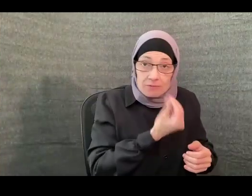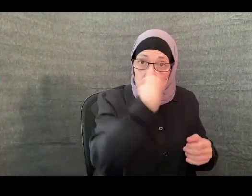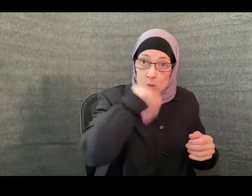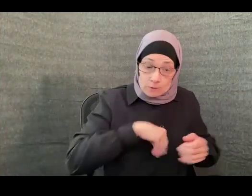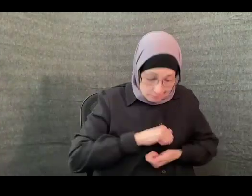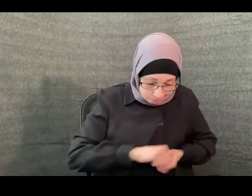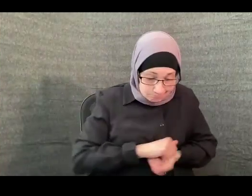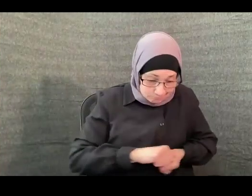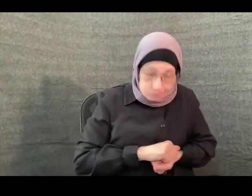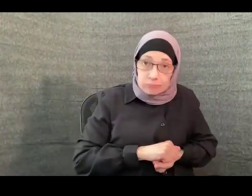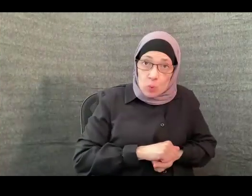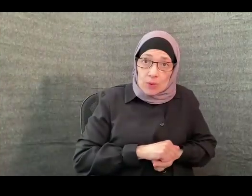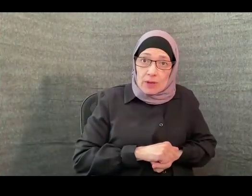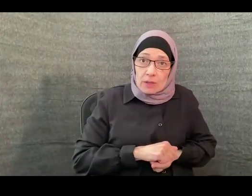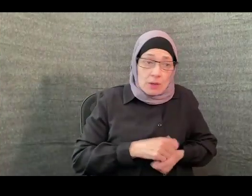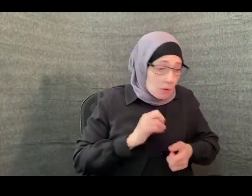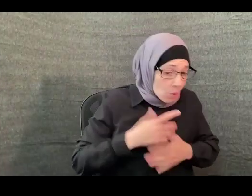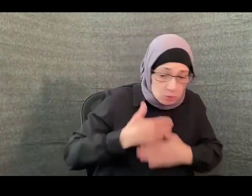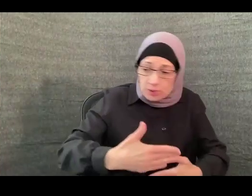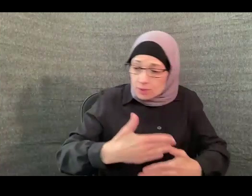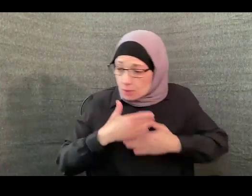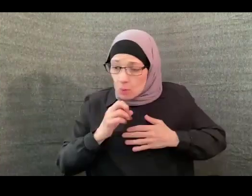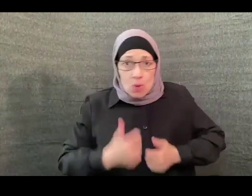All of these are faculties given to us by Allah.